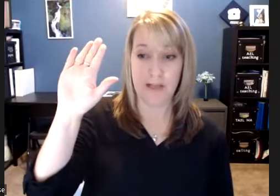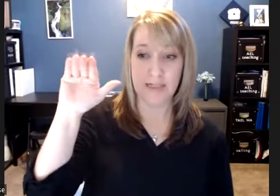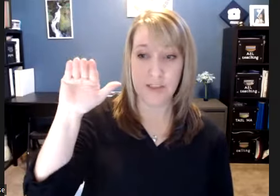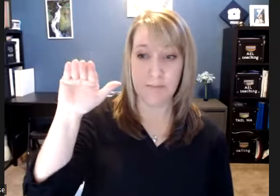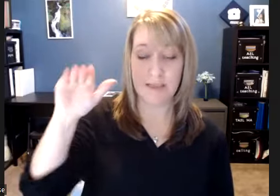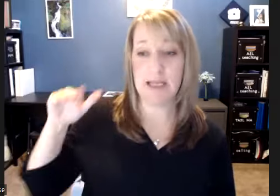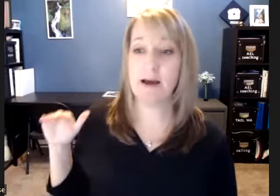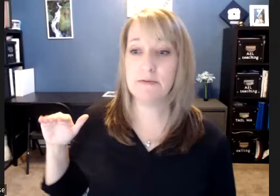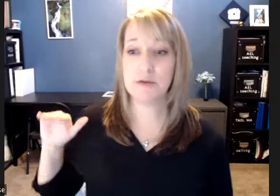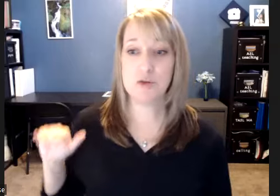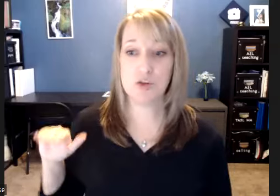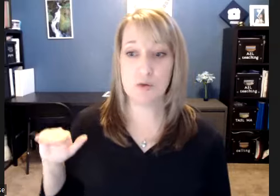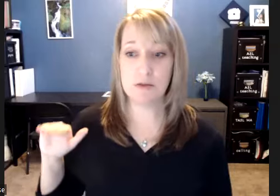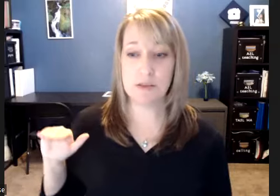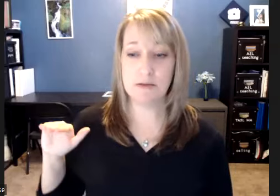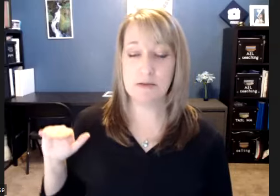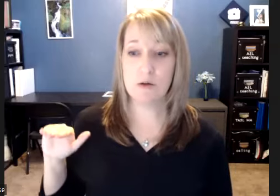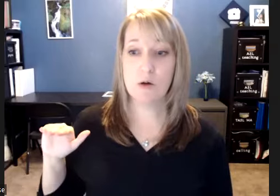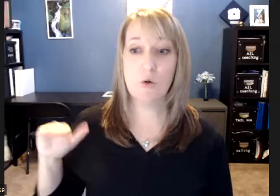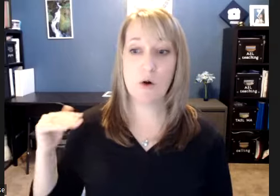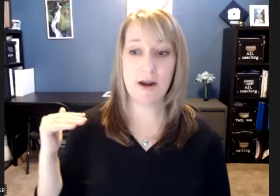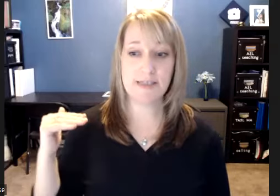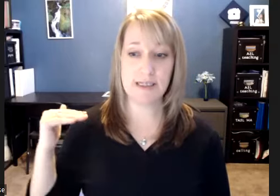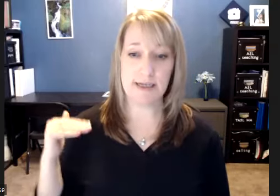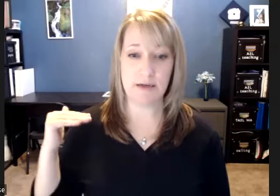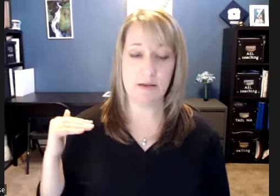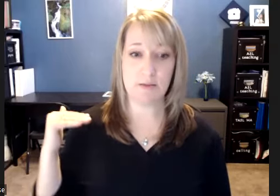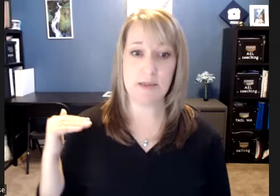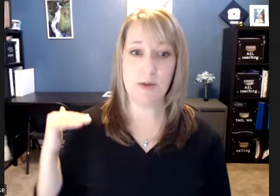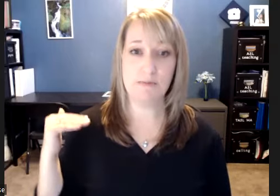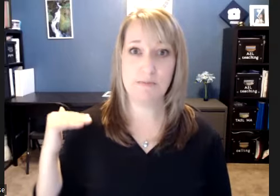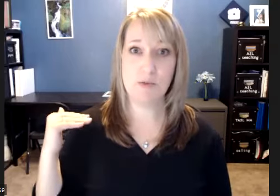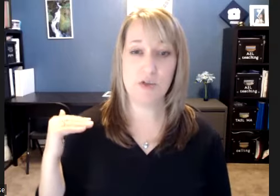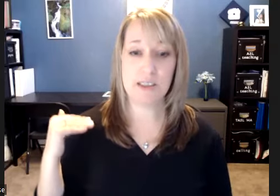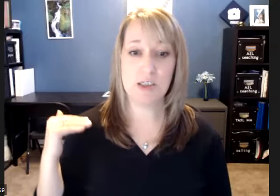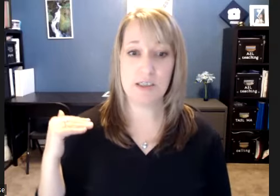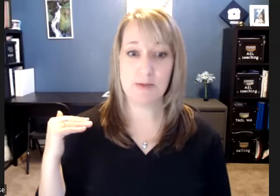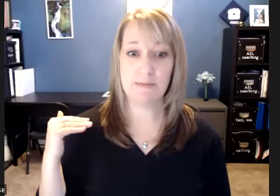Flat handshake bent in half, short, or I've seen it signed this way as well, palm orientation this way.